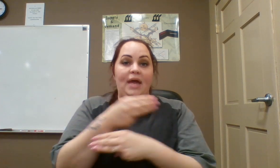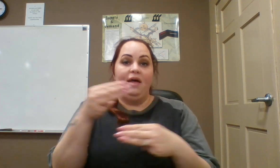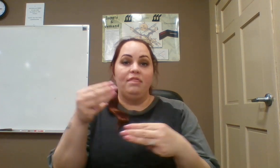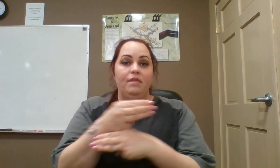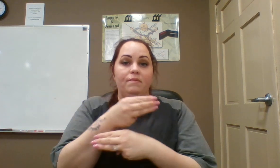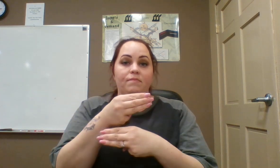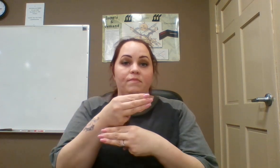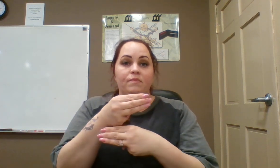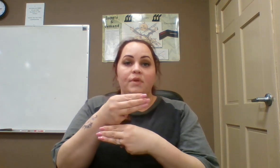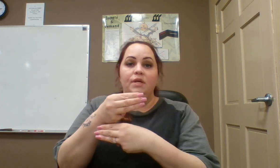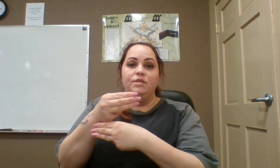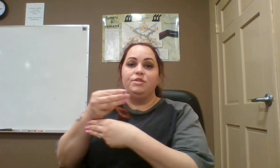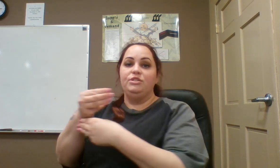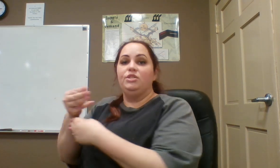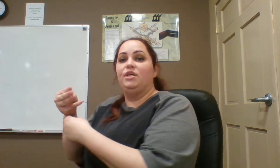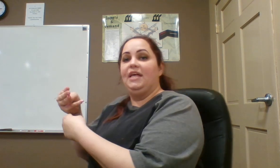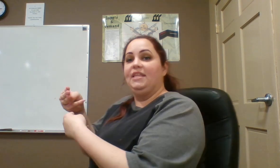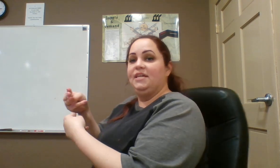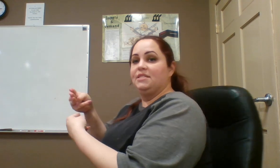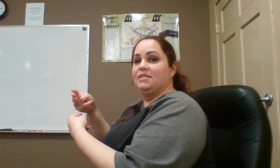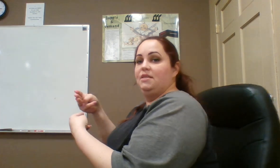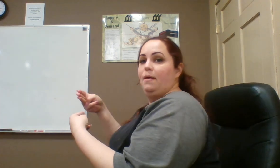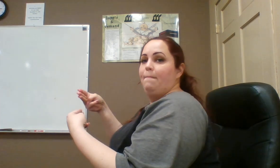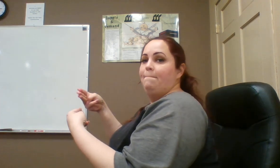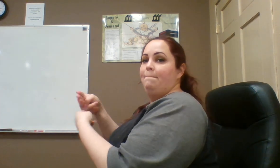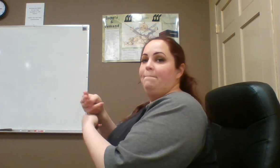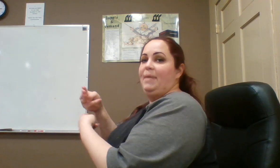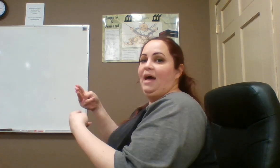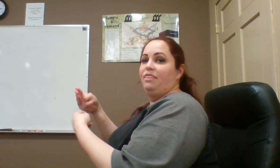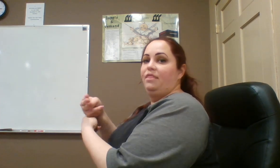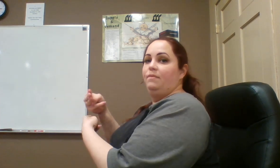Math. So it should look like this. Math.